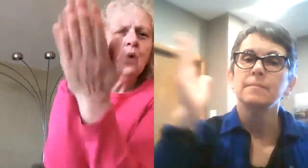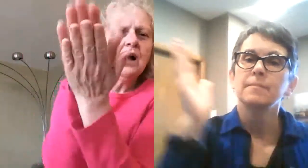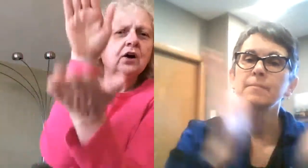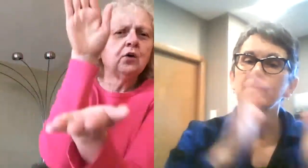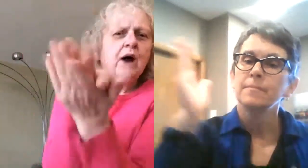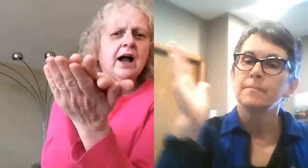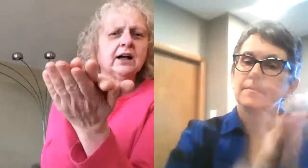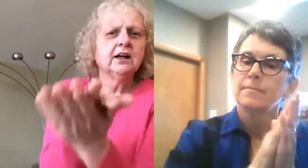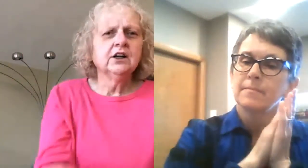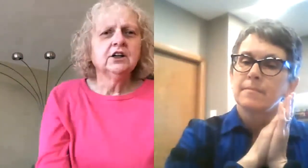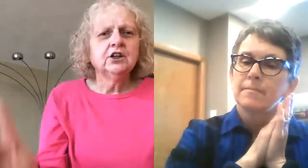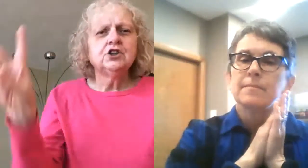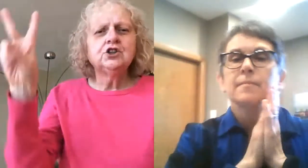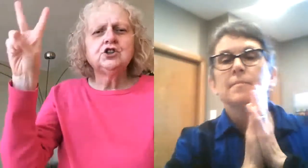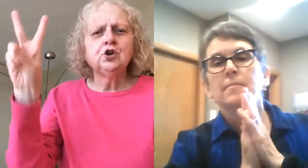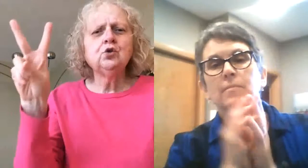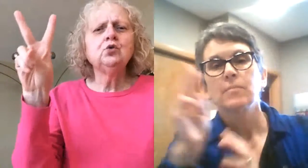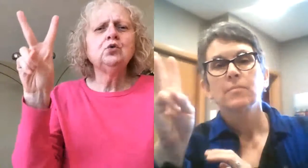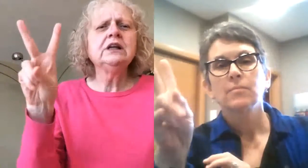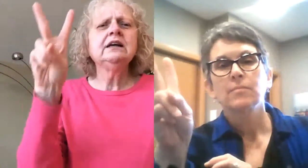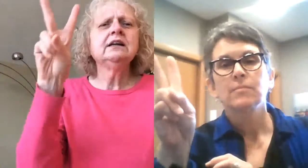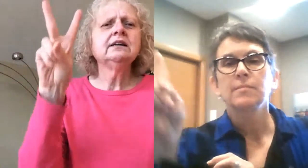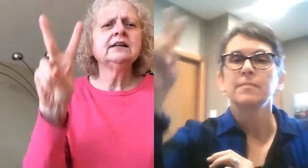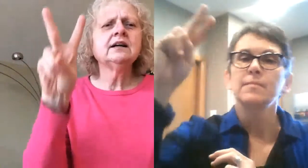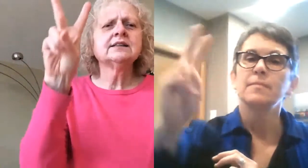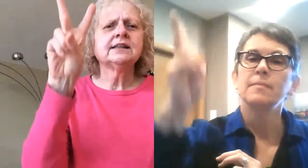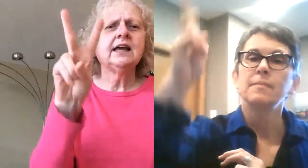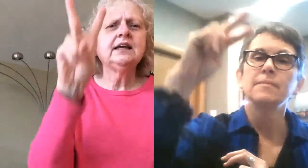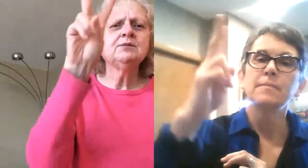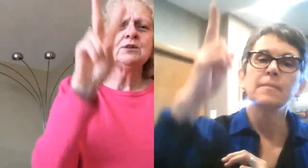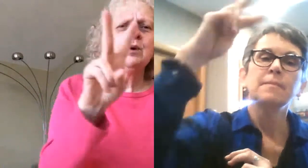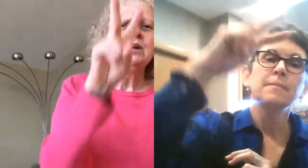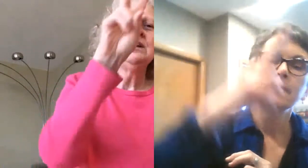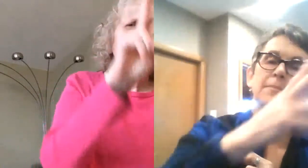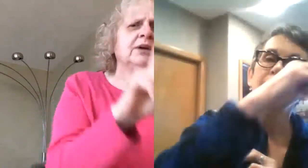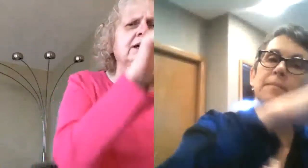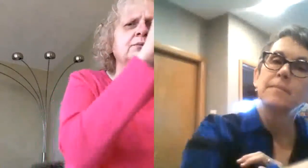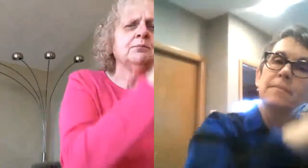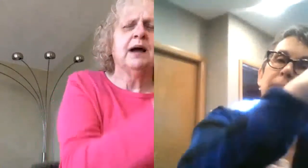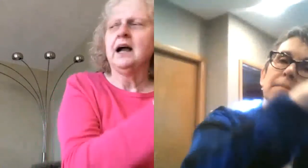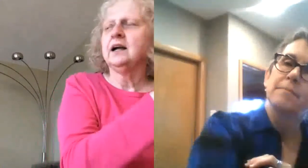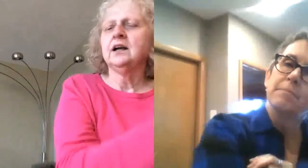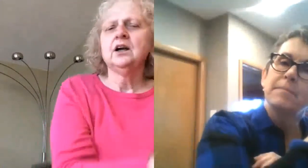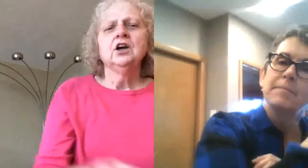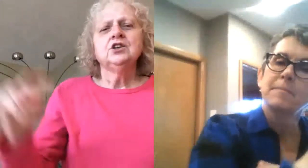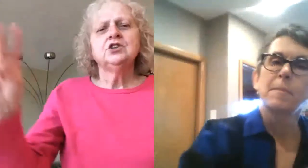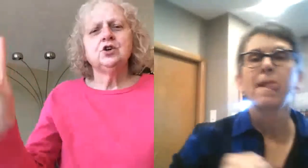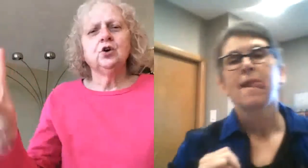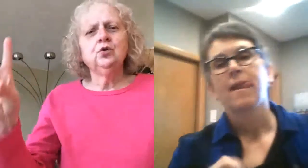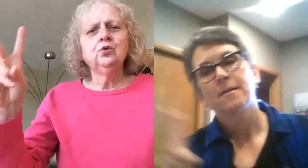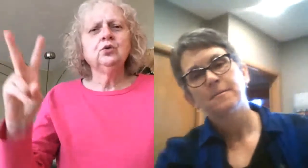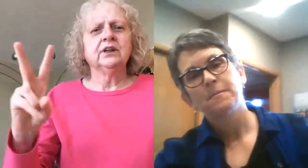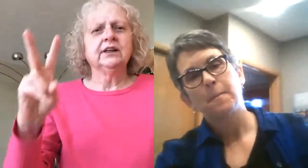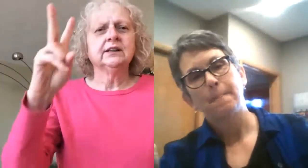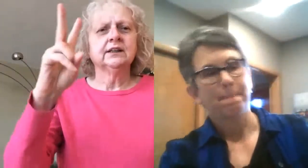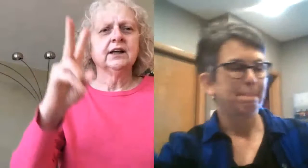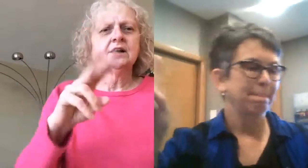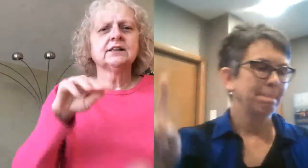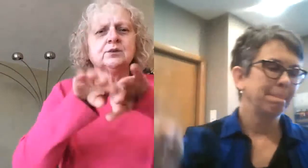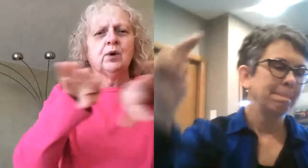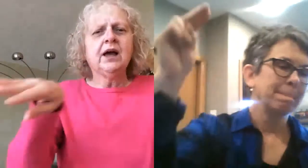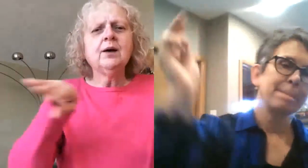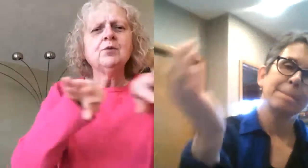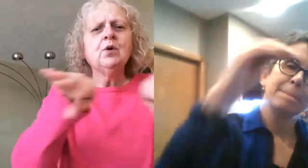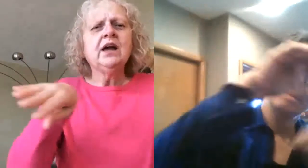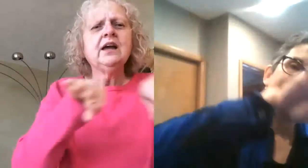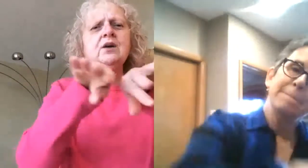quack, quack, quack. Two little ducks came swimming back. Two little